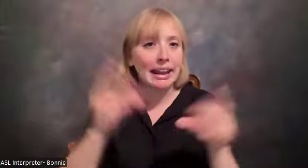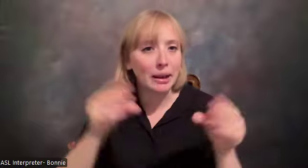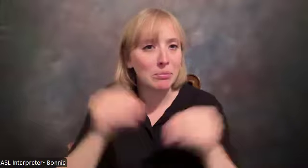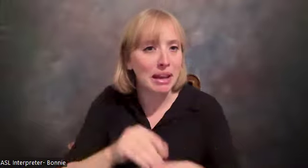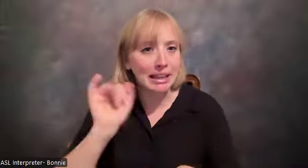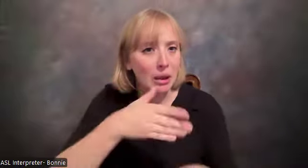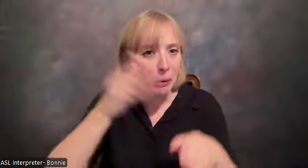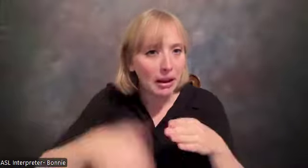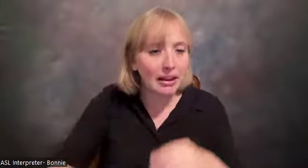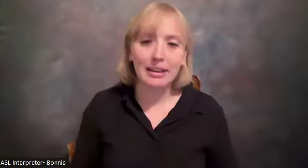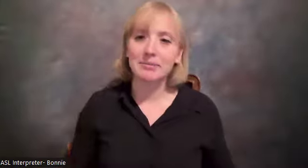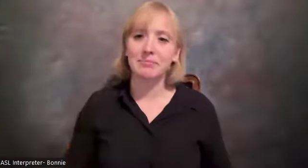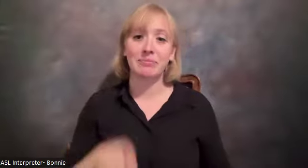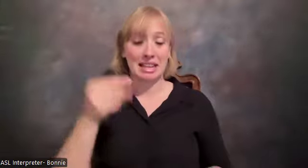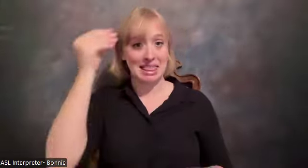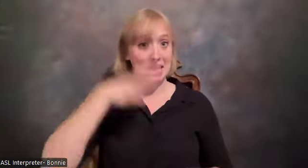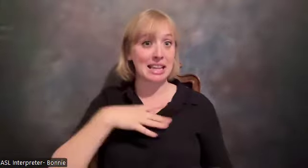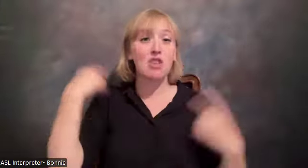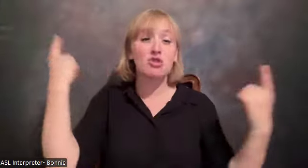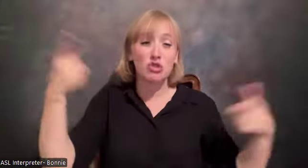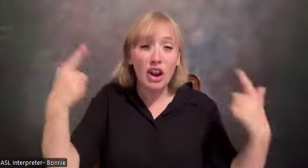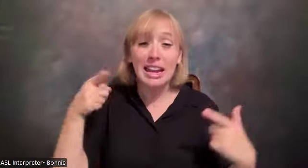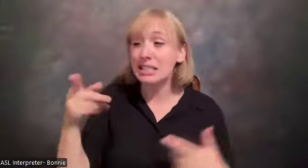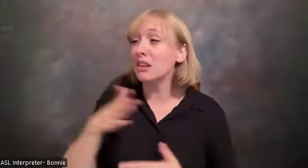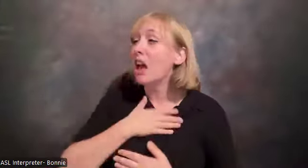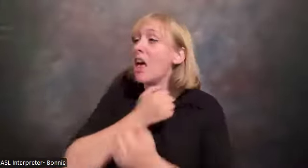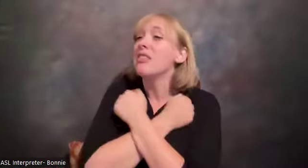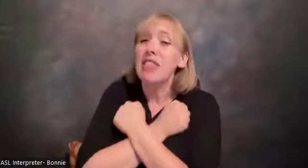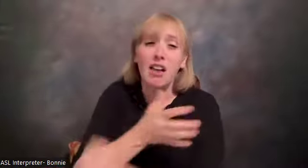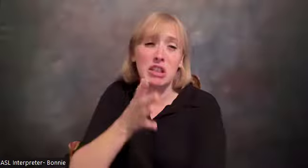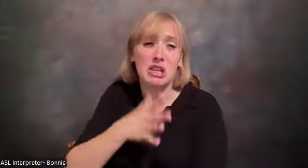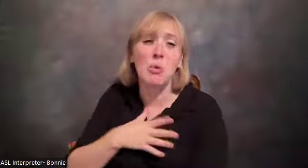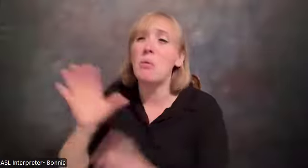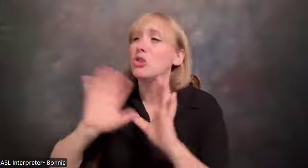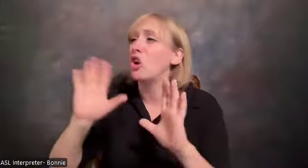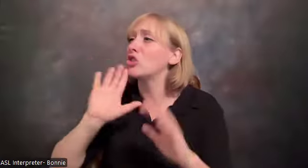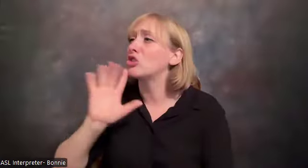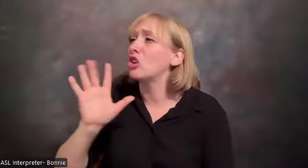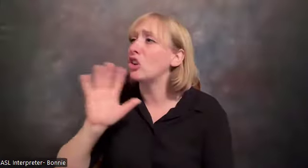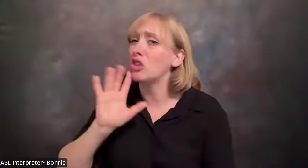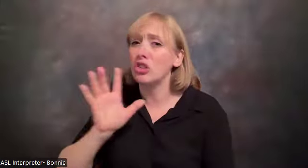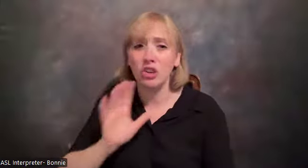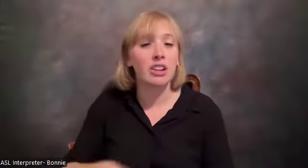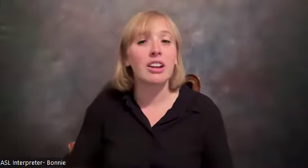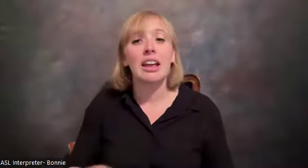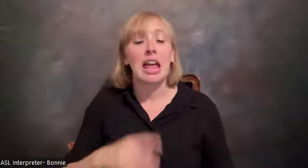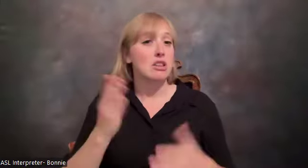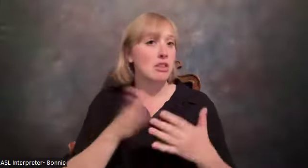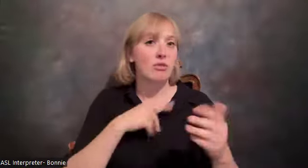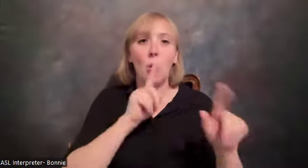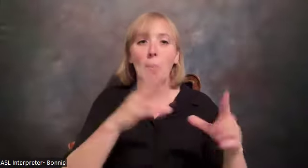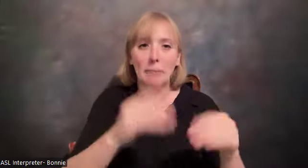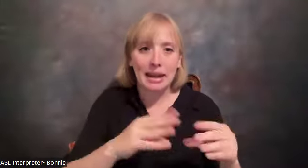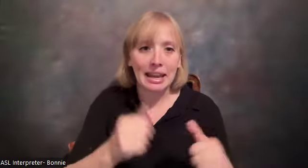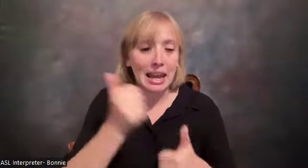Anonymous. And this guy was insane over this woman the whole weekend. In between the barrage of meetings he took me to, in between each